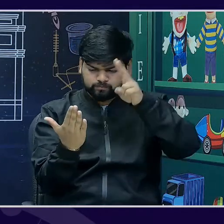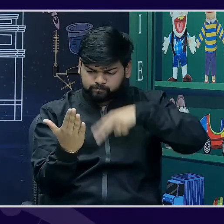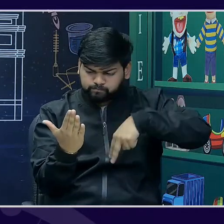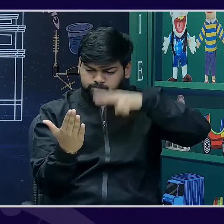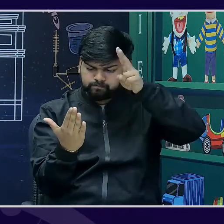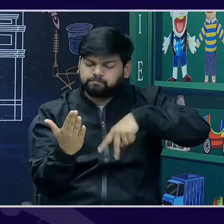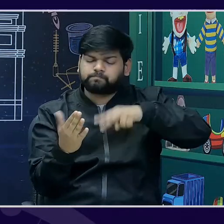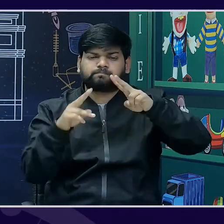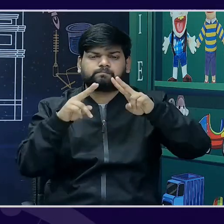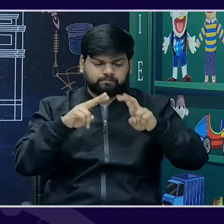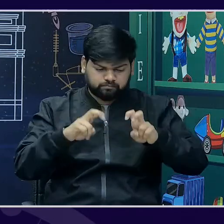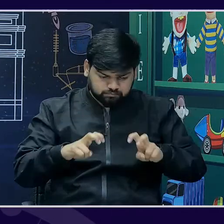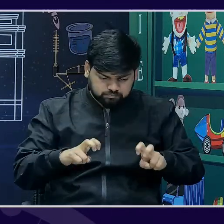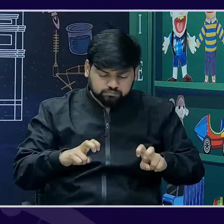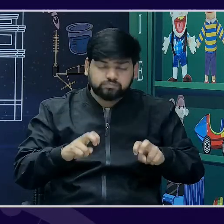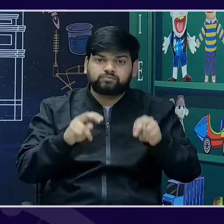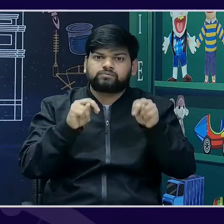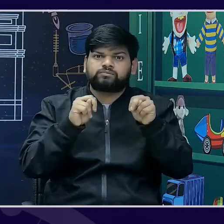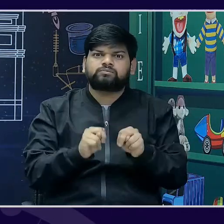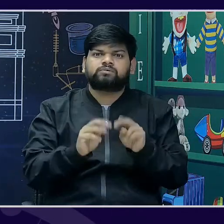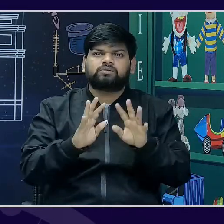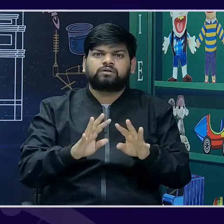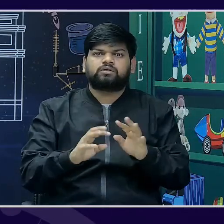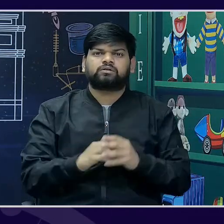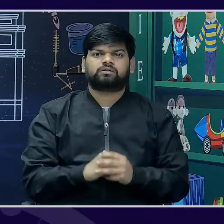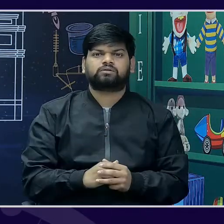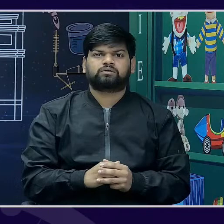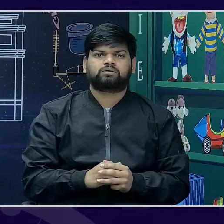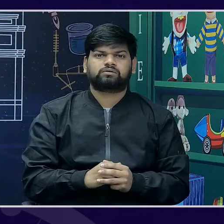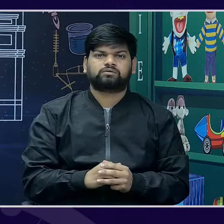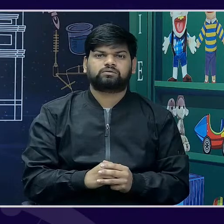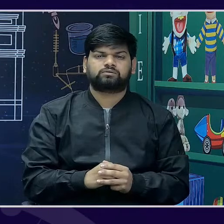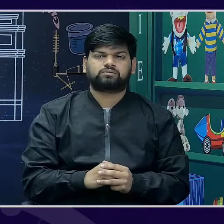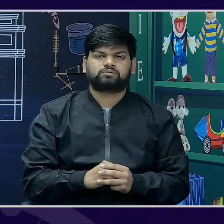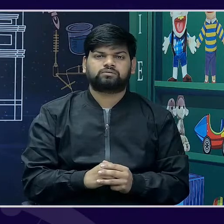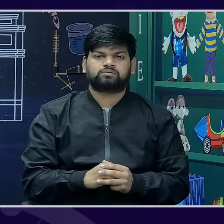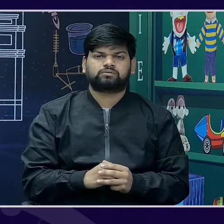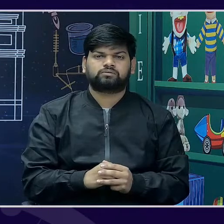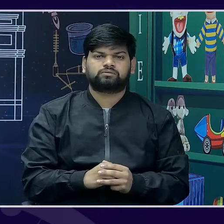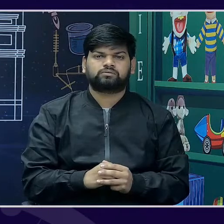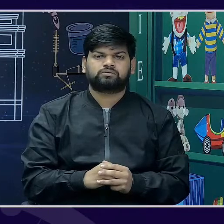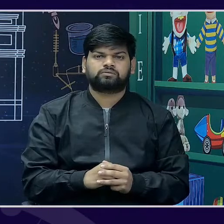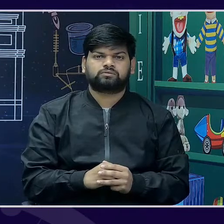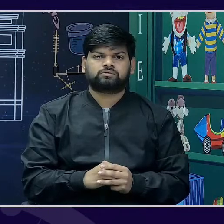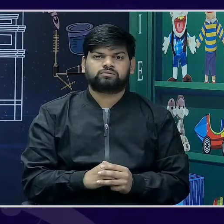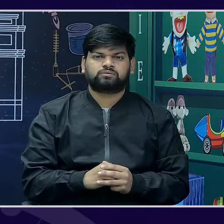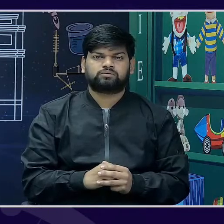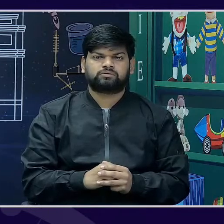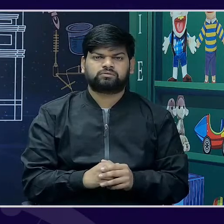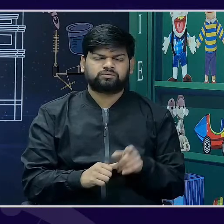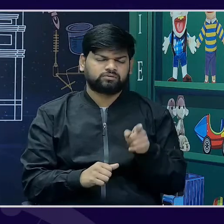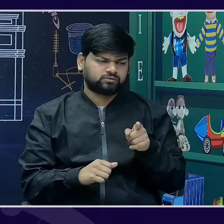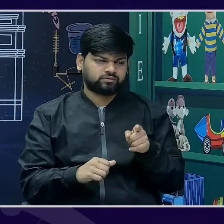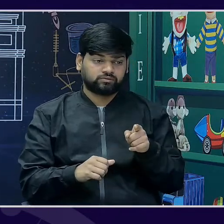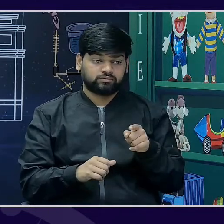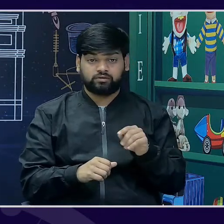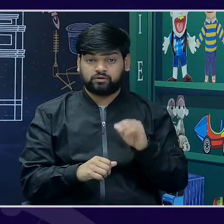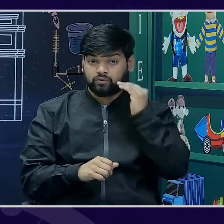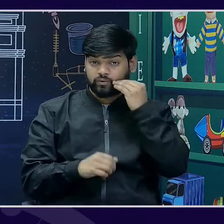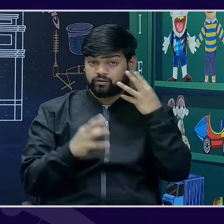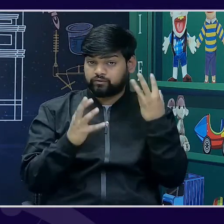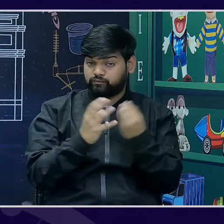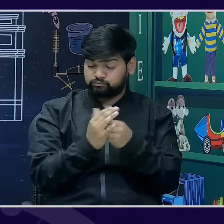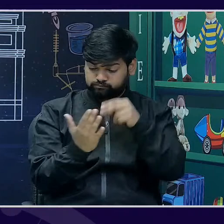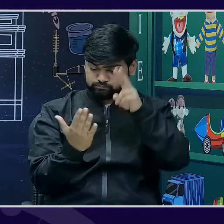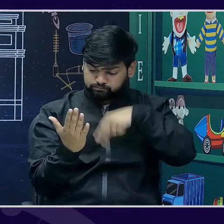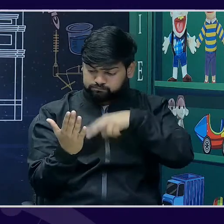research. So where we are failing is failing about the auditory verbal therapy approach.